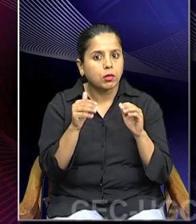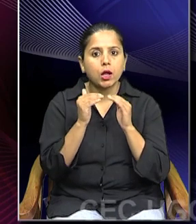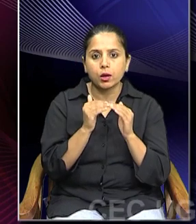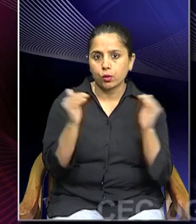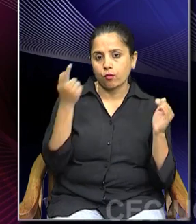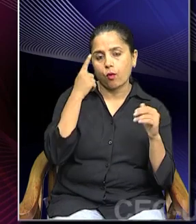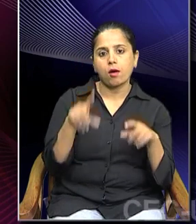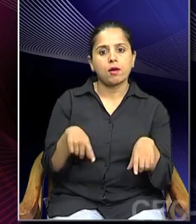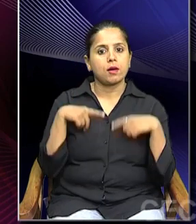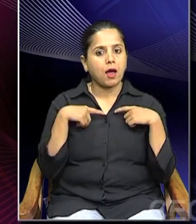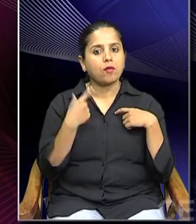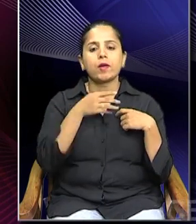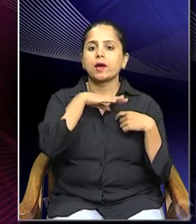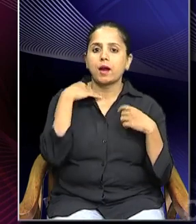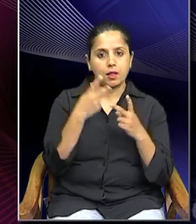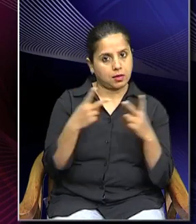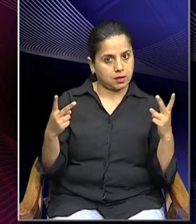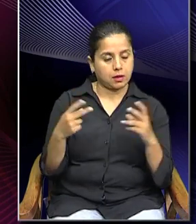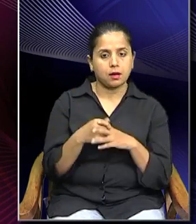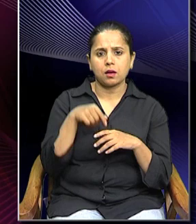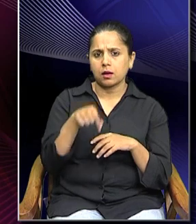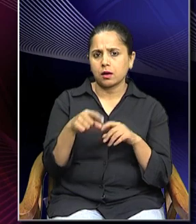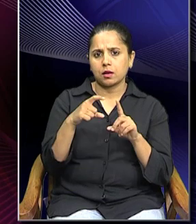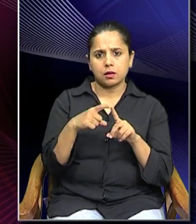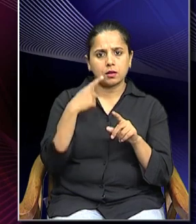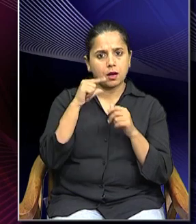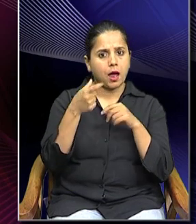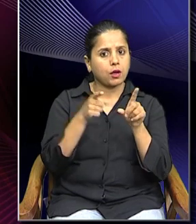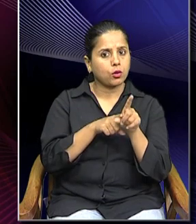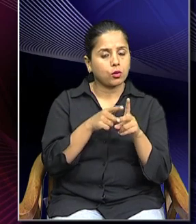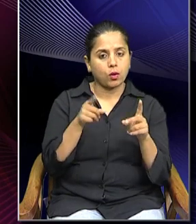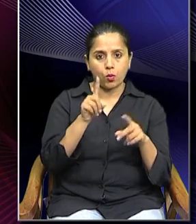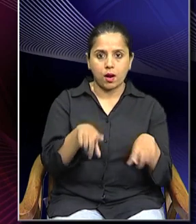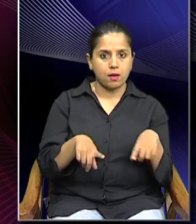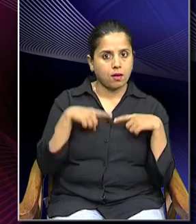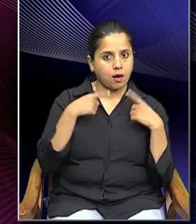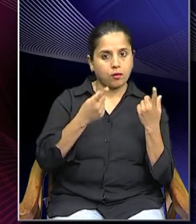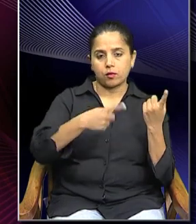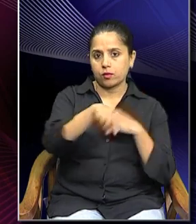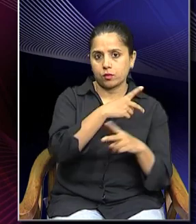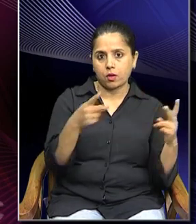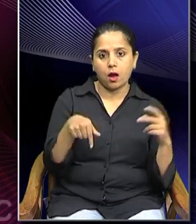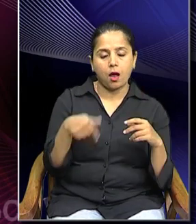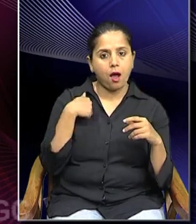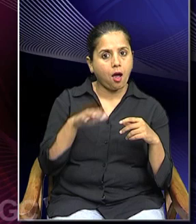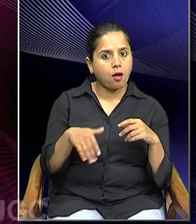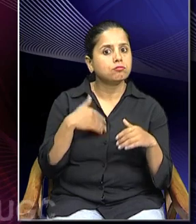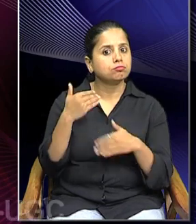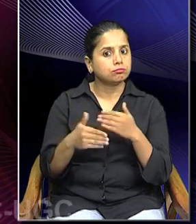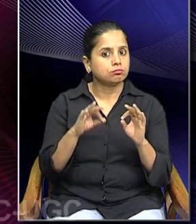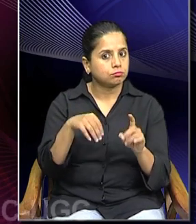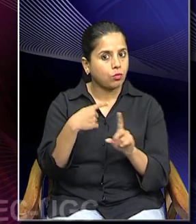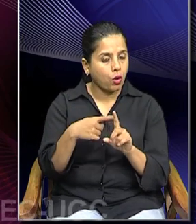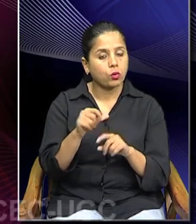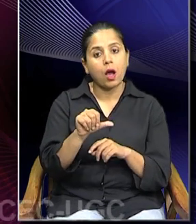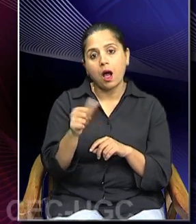for life and death? So, there is a dichotomy. One is our life, which we kind of treasure. On the other